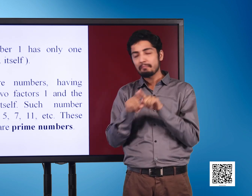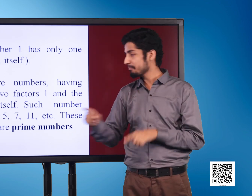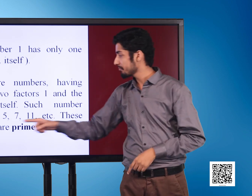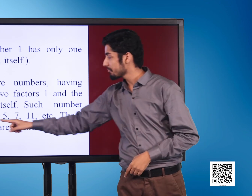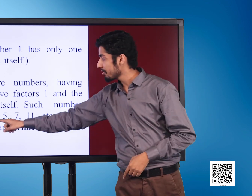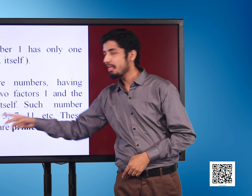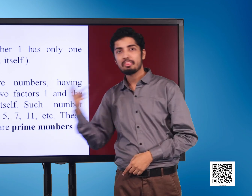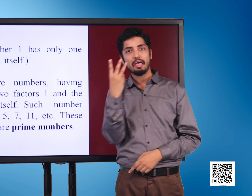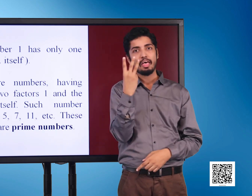3,